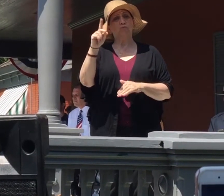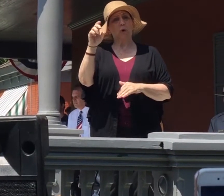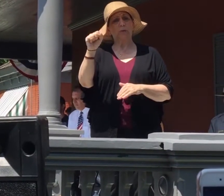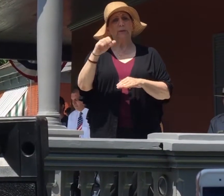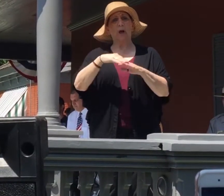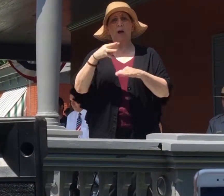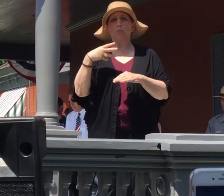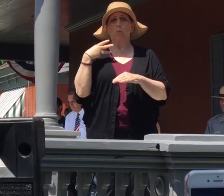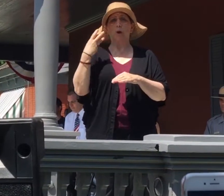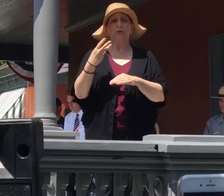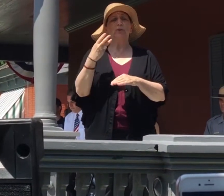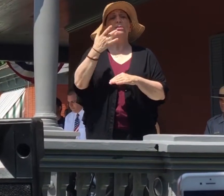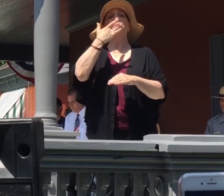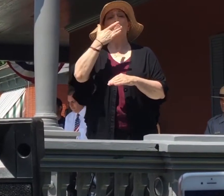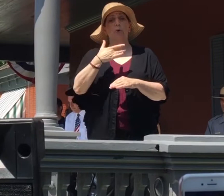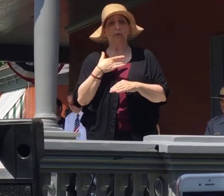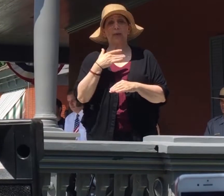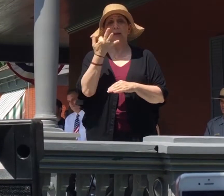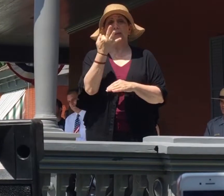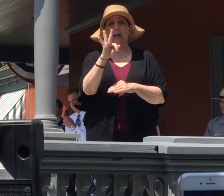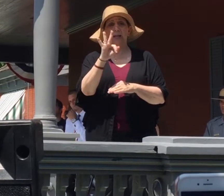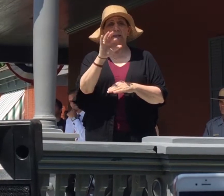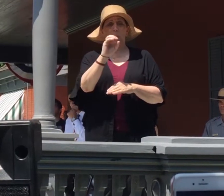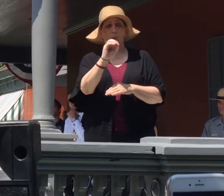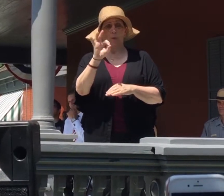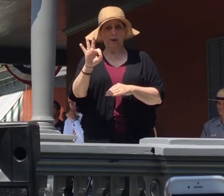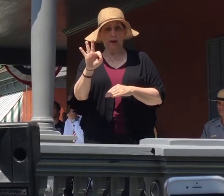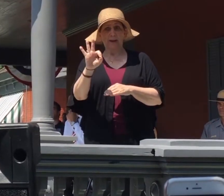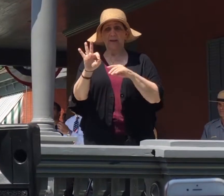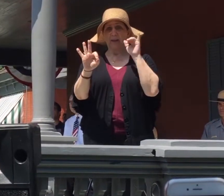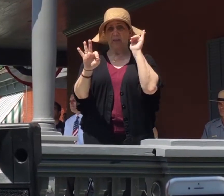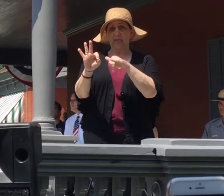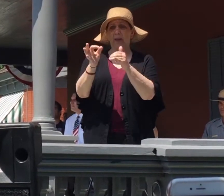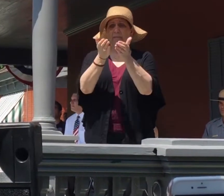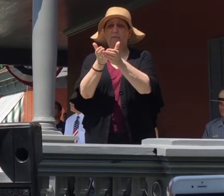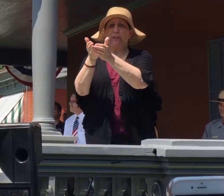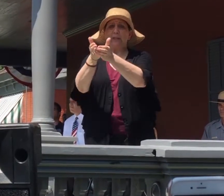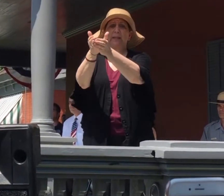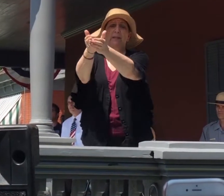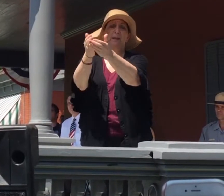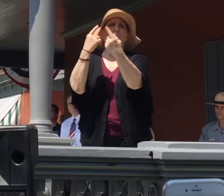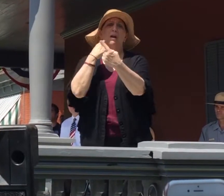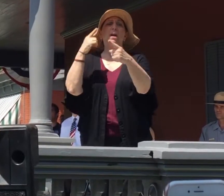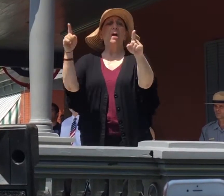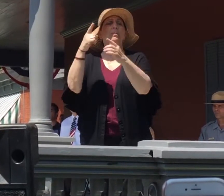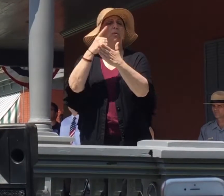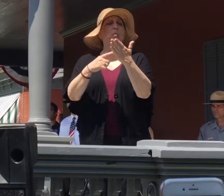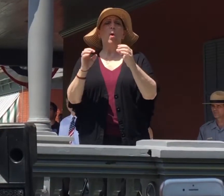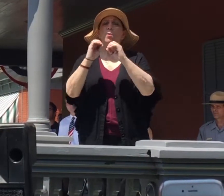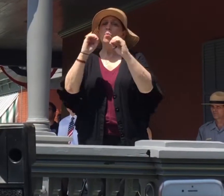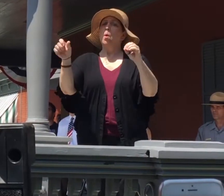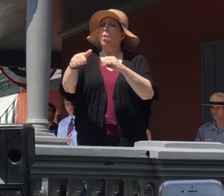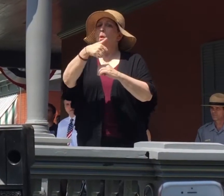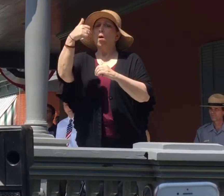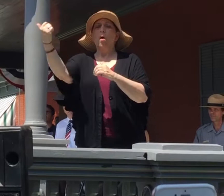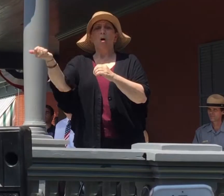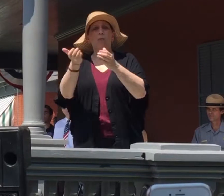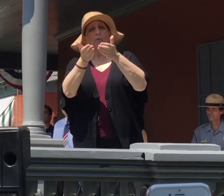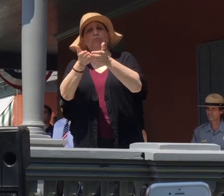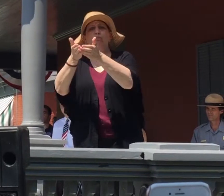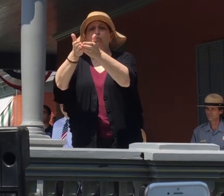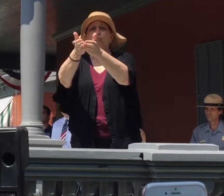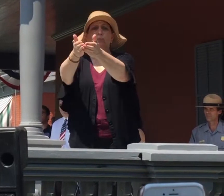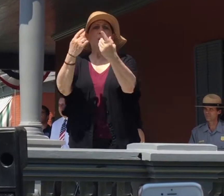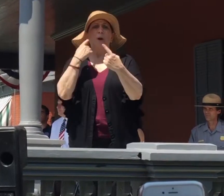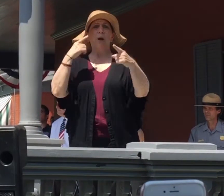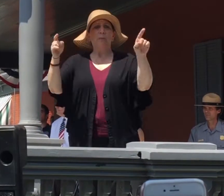Washington's birthday, February 22, 1909, that great fleet had accomplished what no Spanish, Dutch, or English armada had